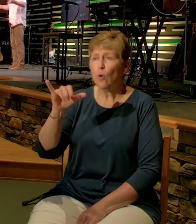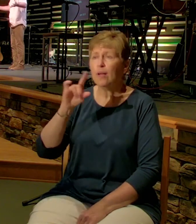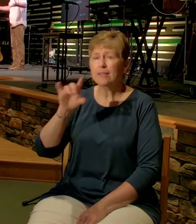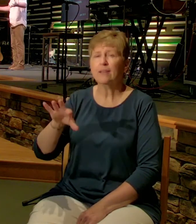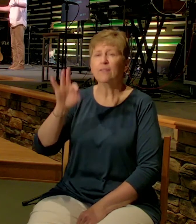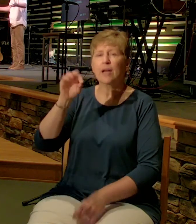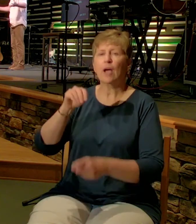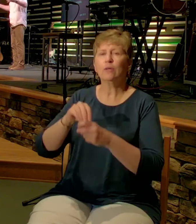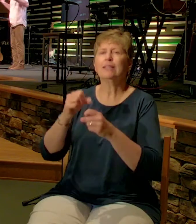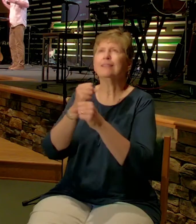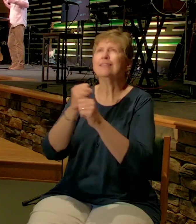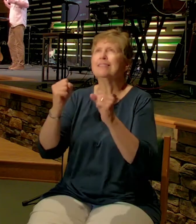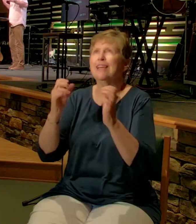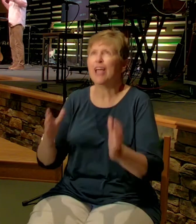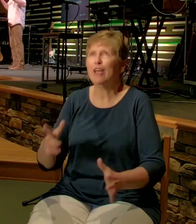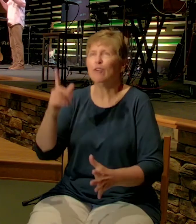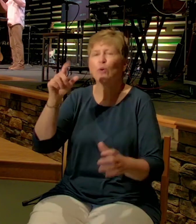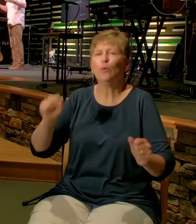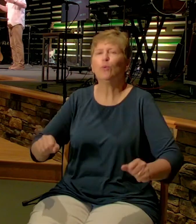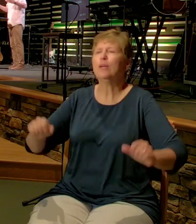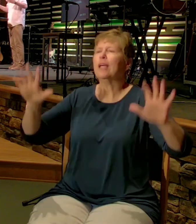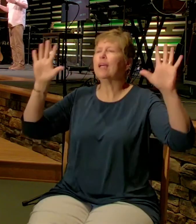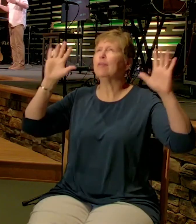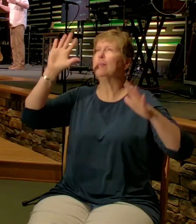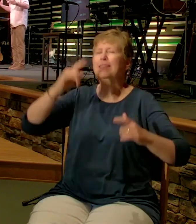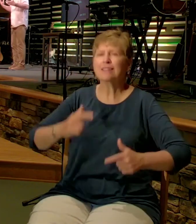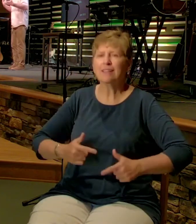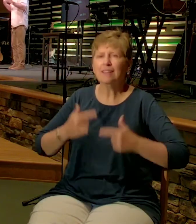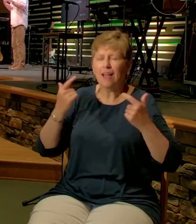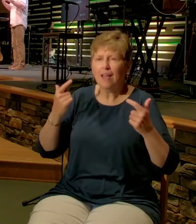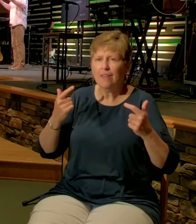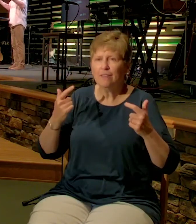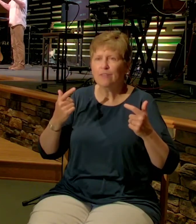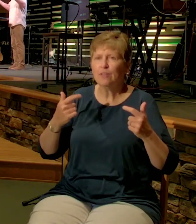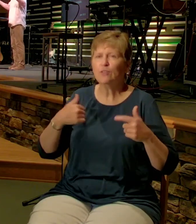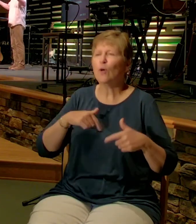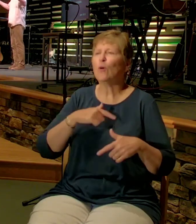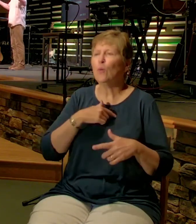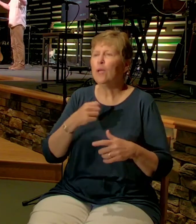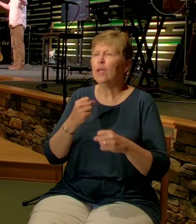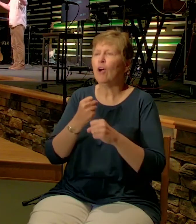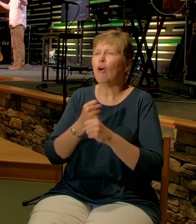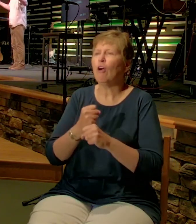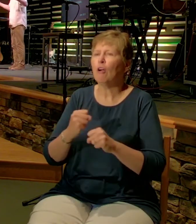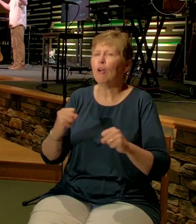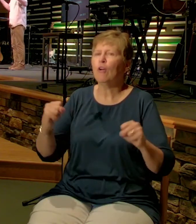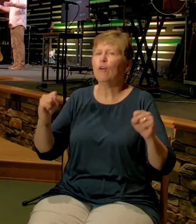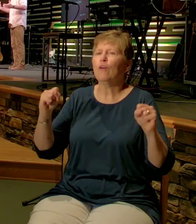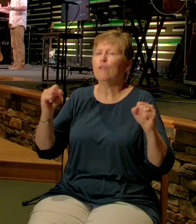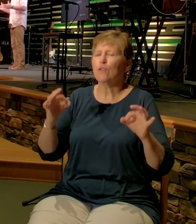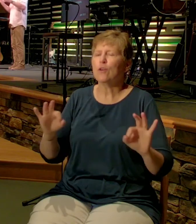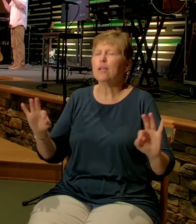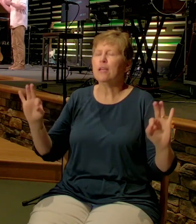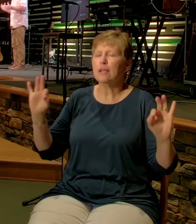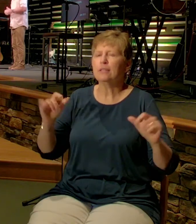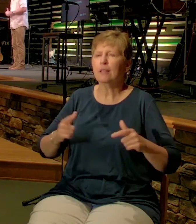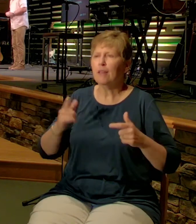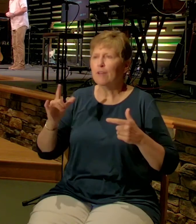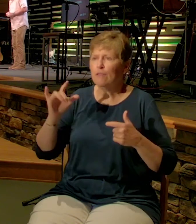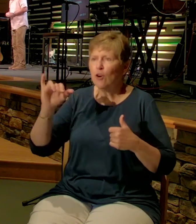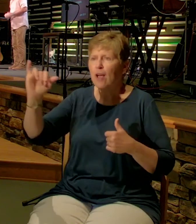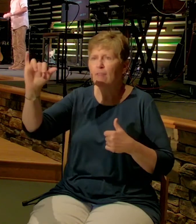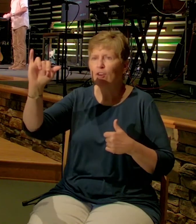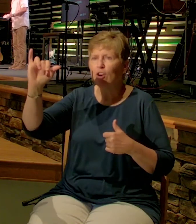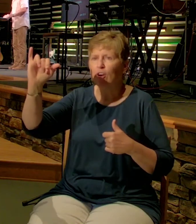the Savior who laid down his life so that we would be set free to live forever. And my question